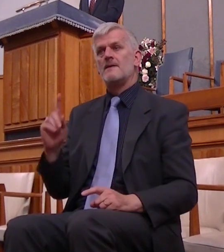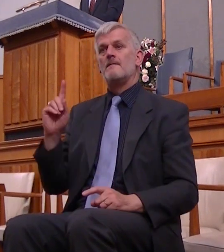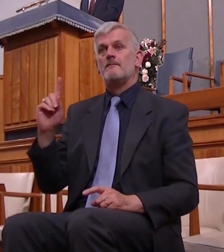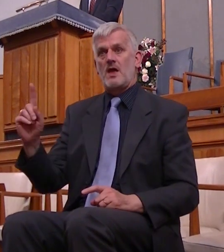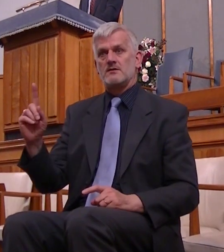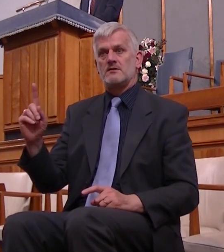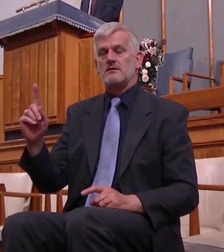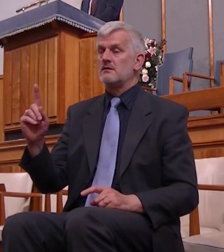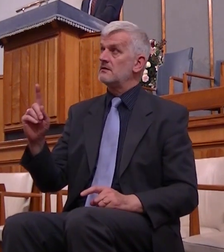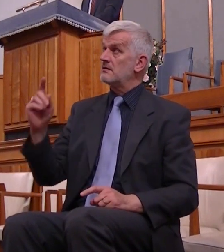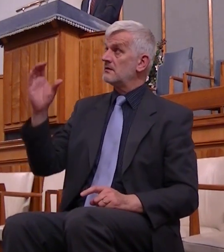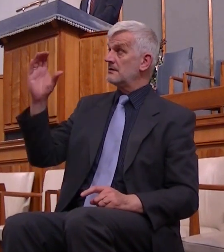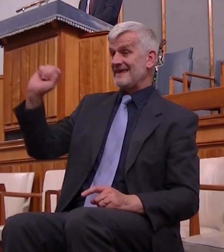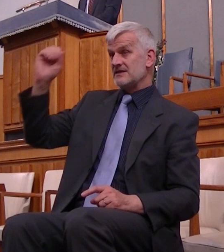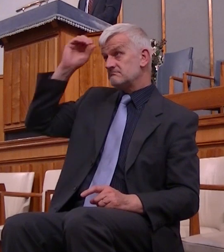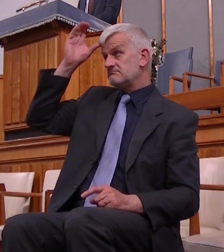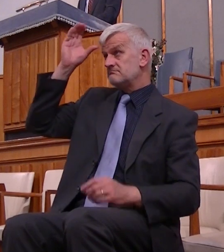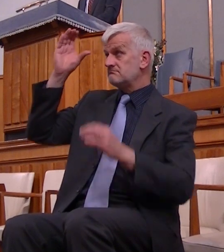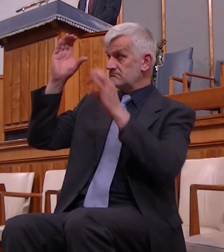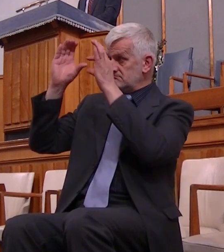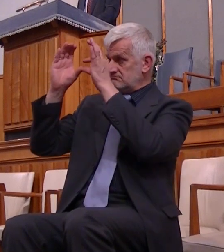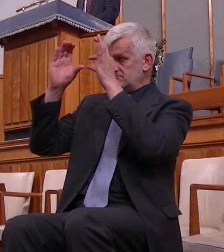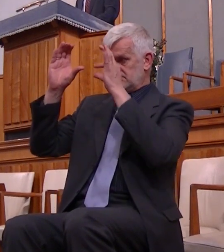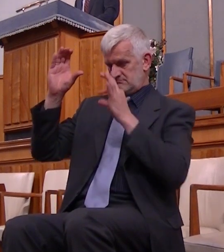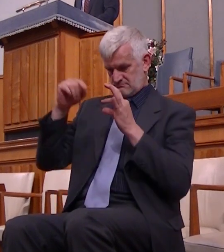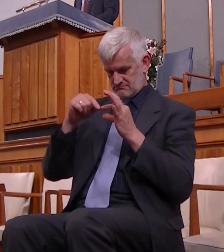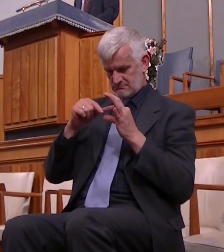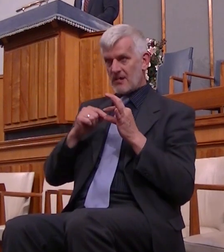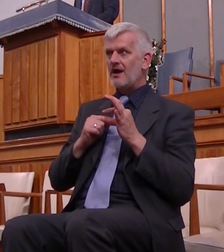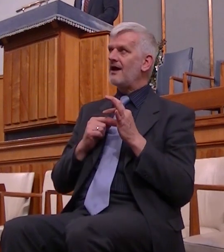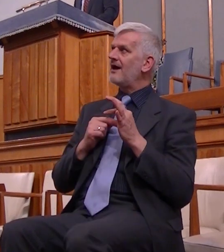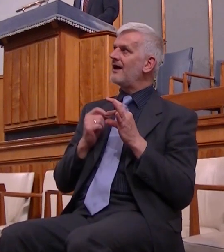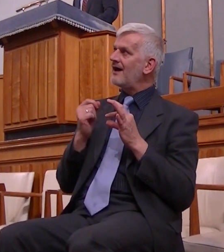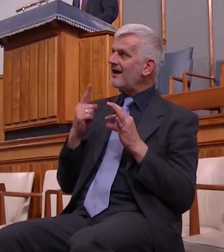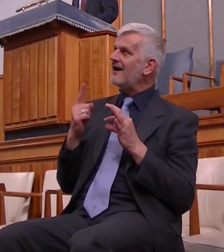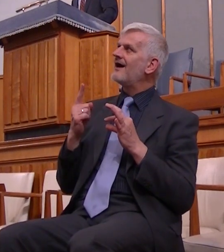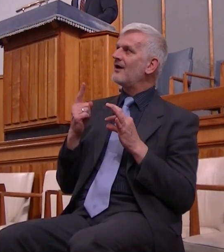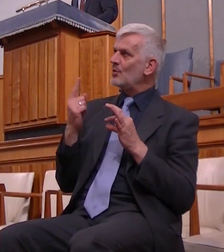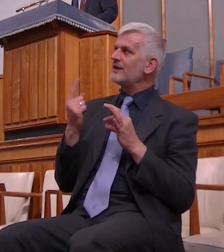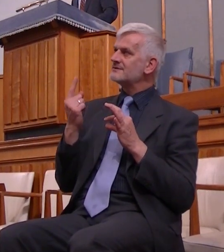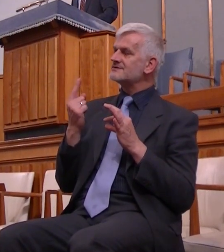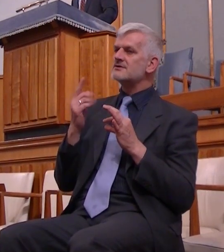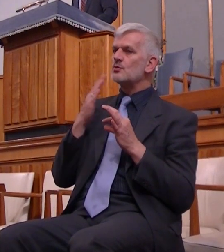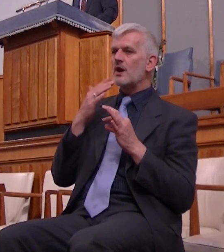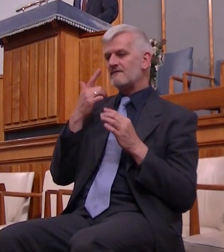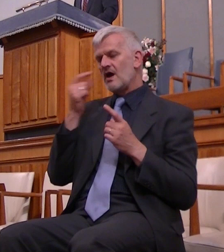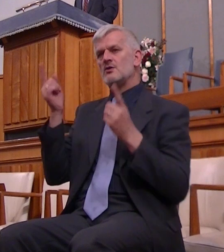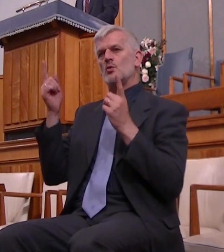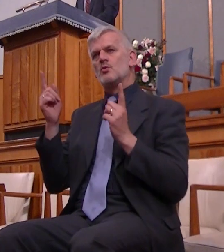given something of an understanding of God's knowledge when we come to Him. Let's